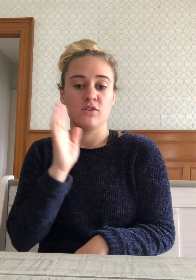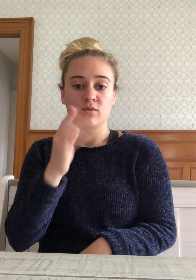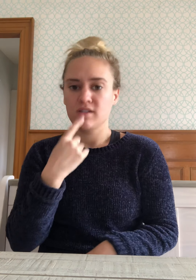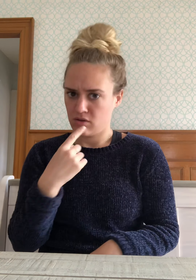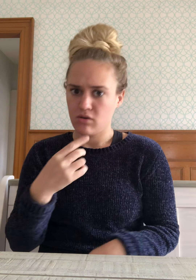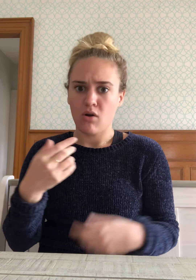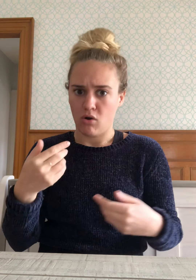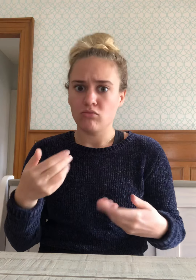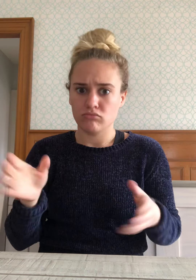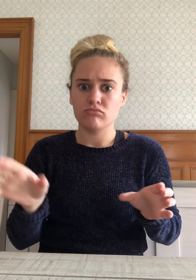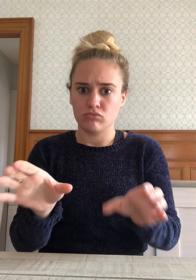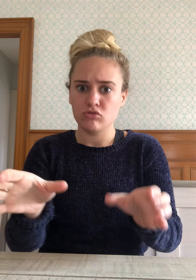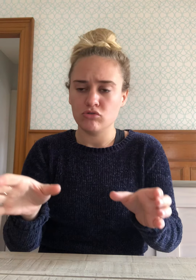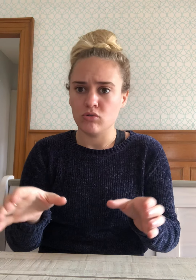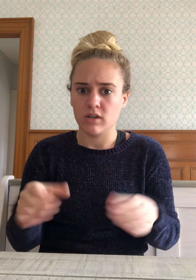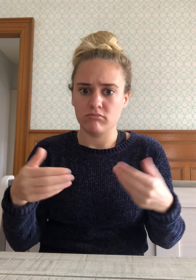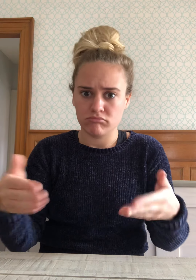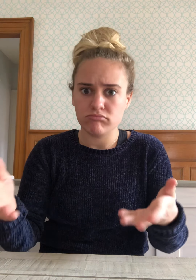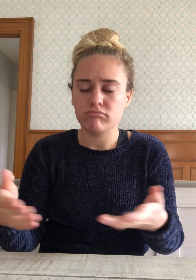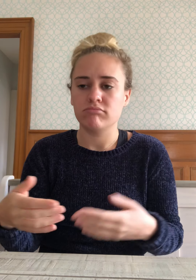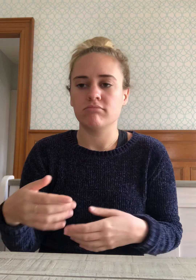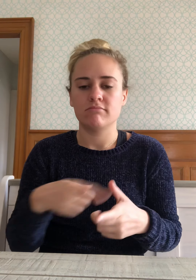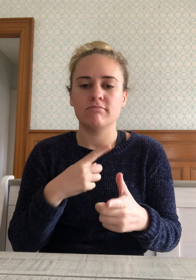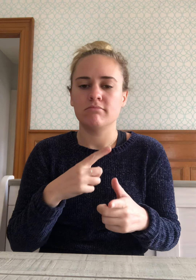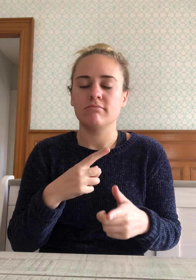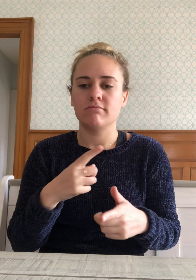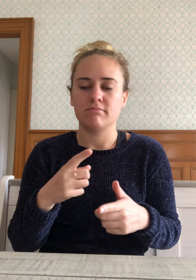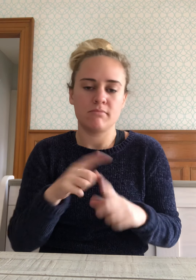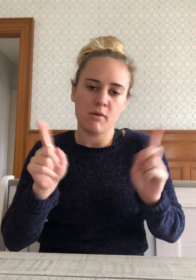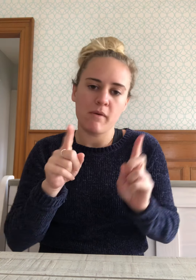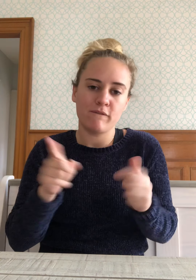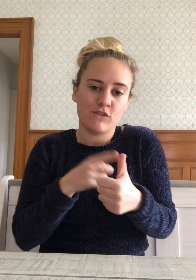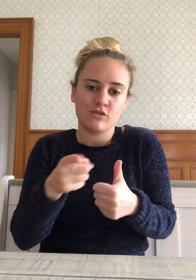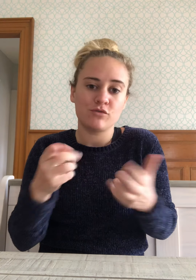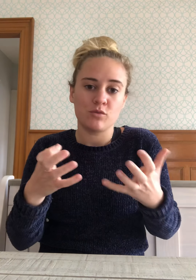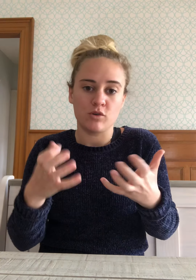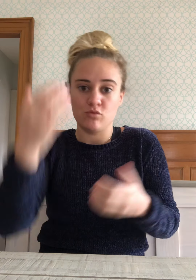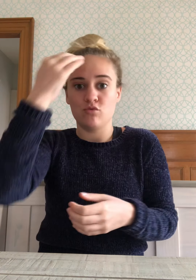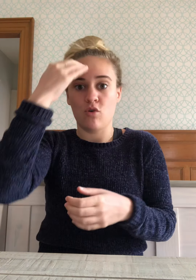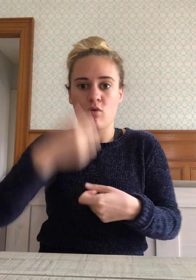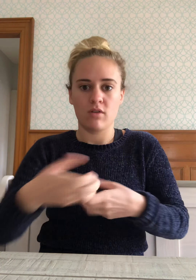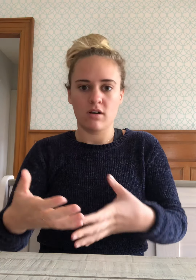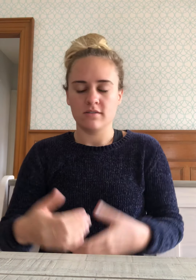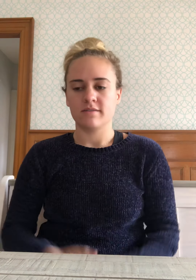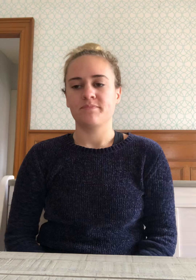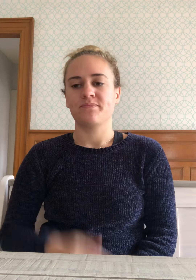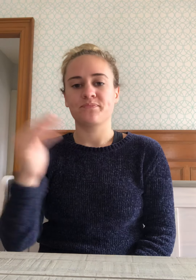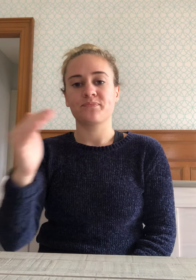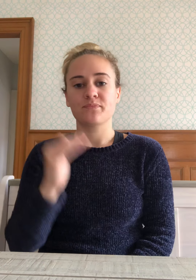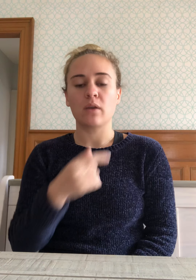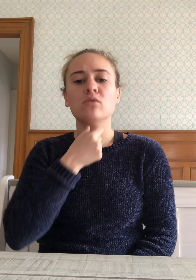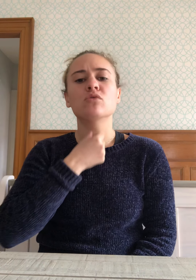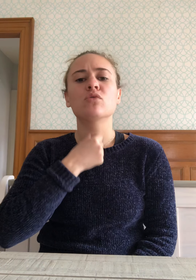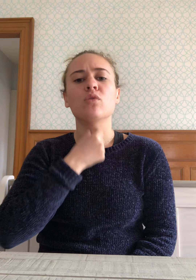the cause before you do the adjustment. With respect to patients reporting a sore throat, and this can happen on an older denture